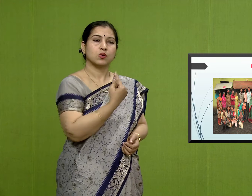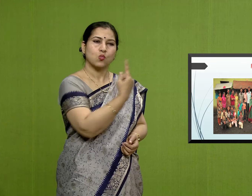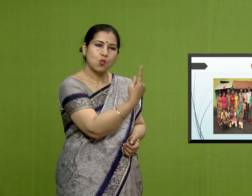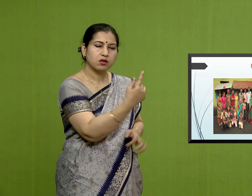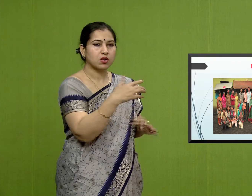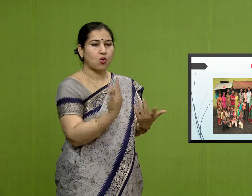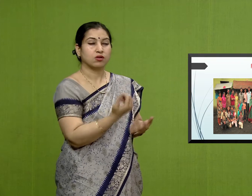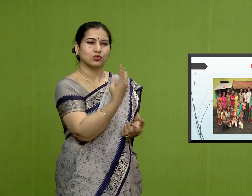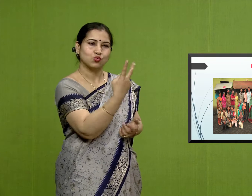in the family.